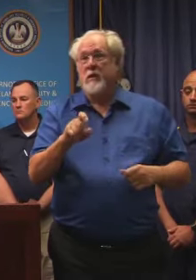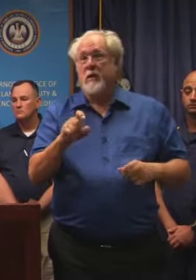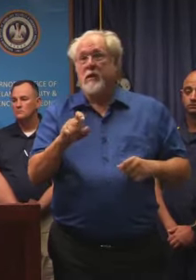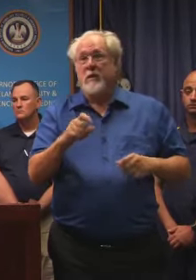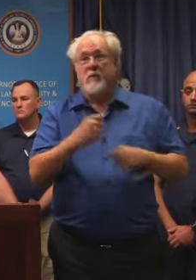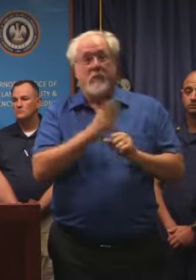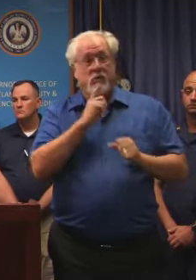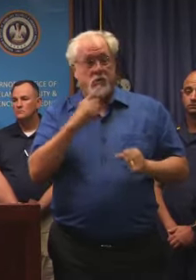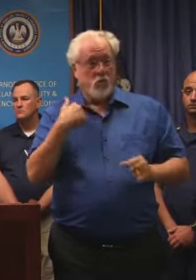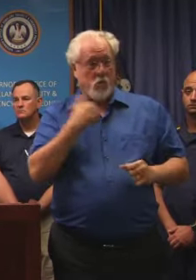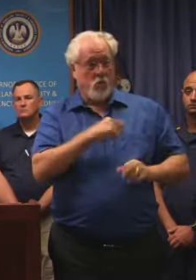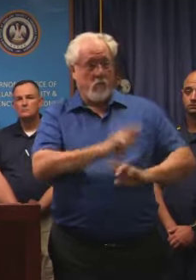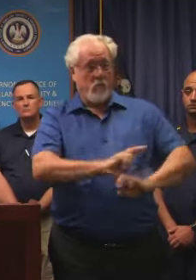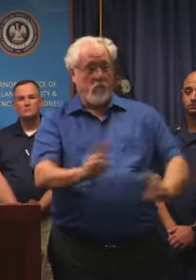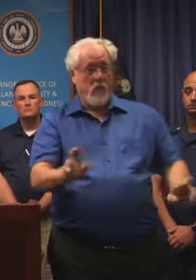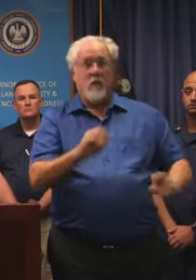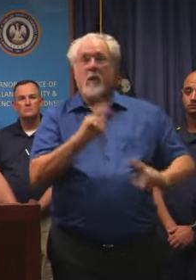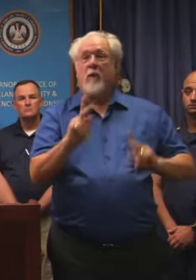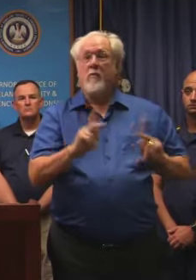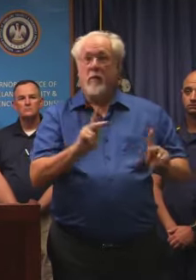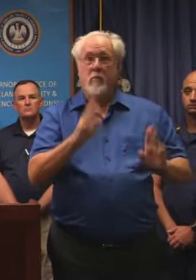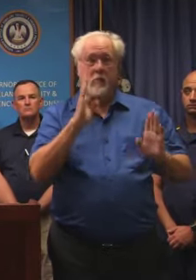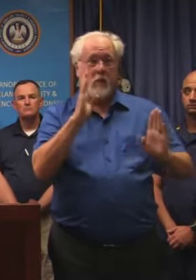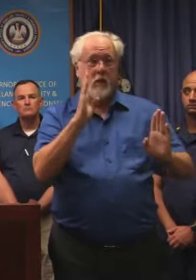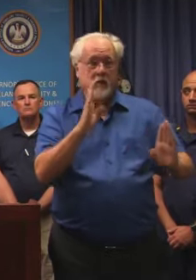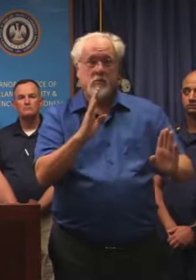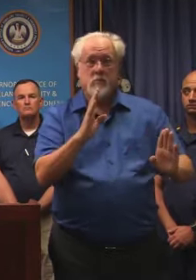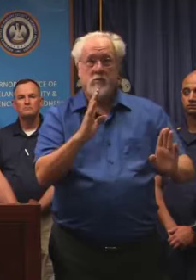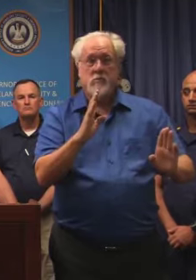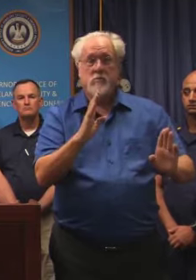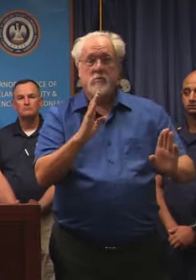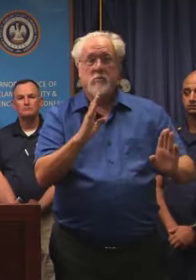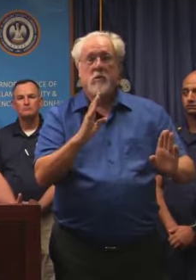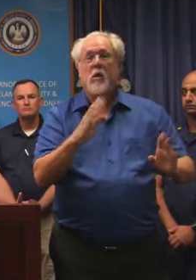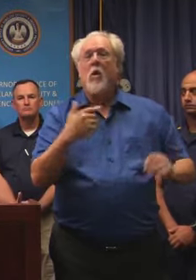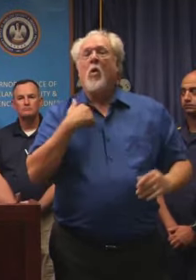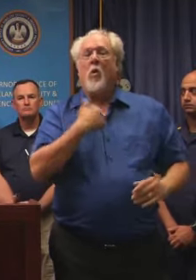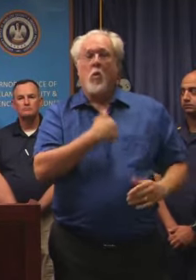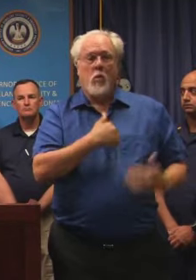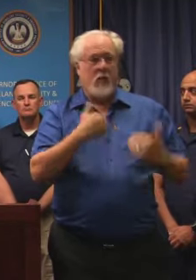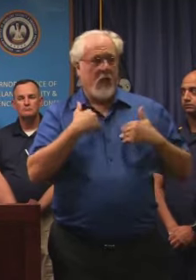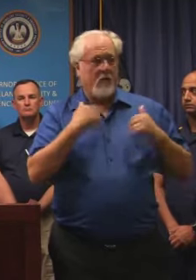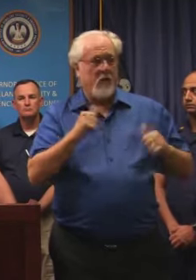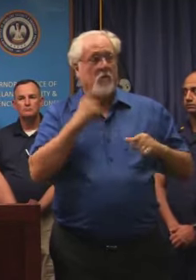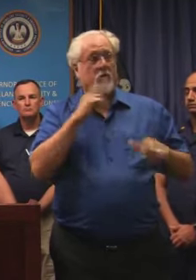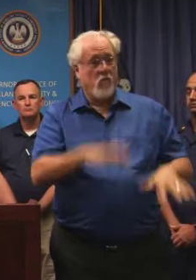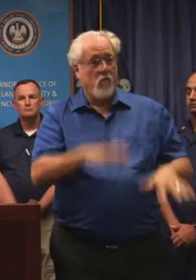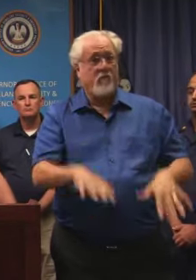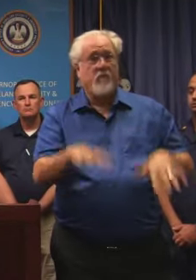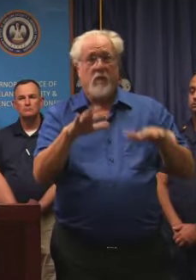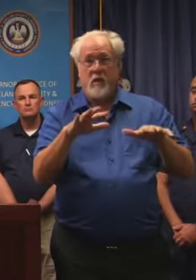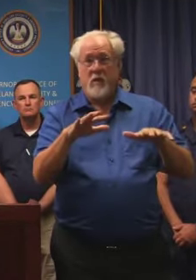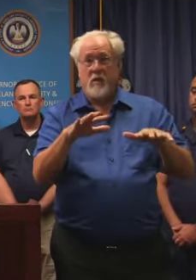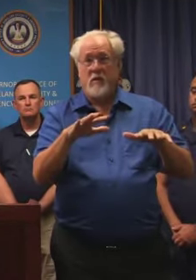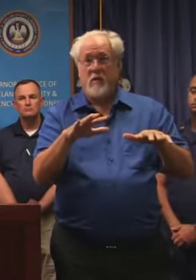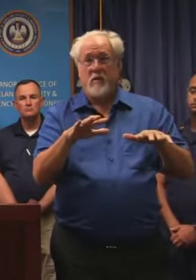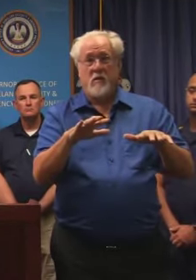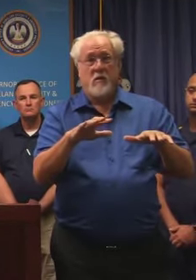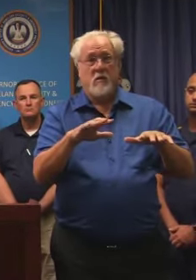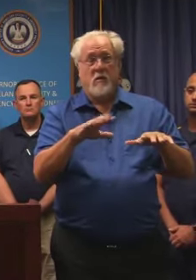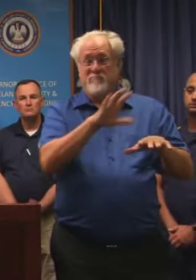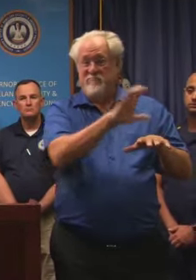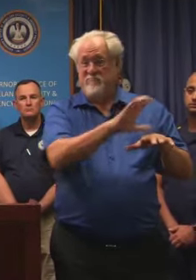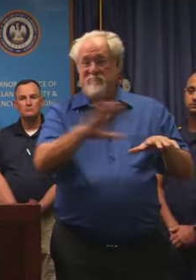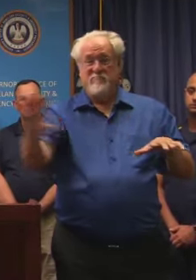need to make sure that we're prepared and people are paying attention. We have the potential for flooding across a